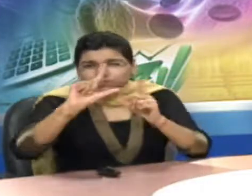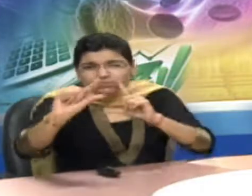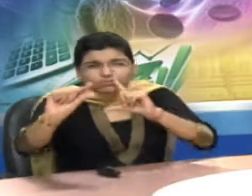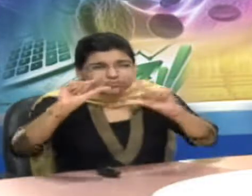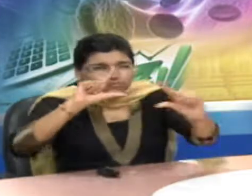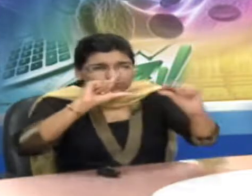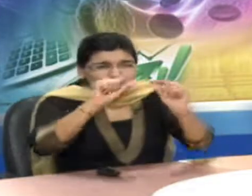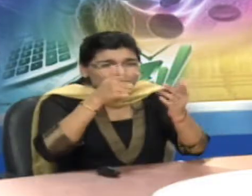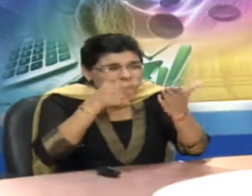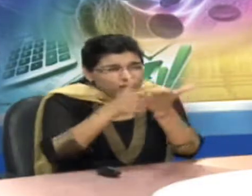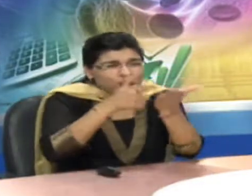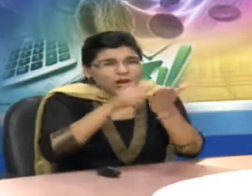nooks.